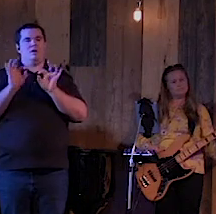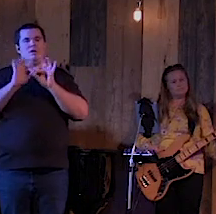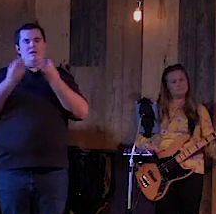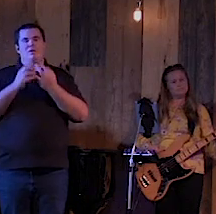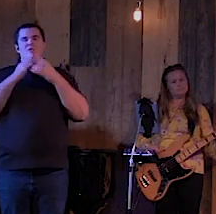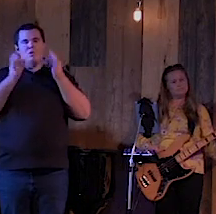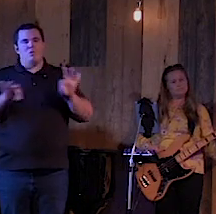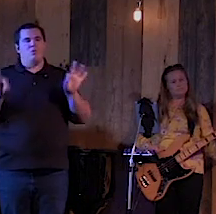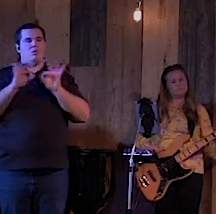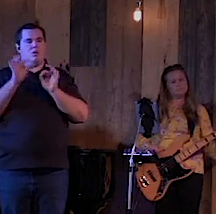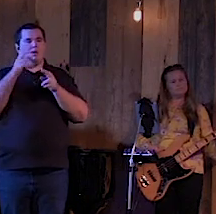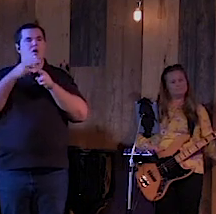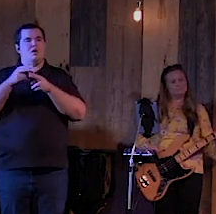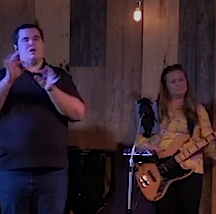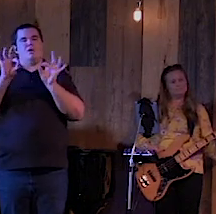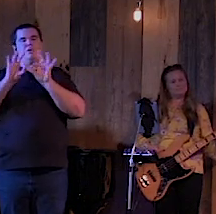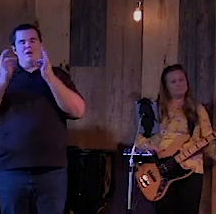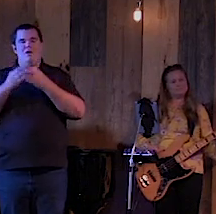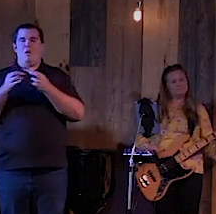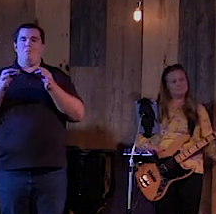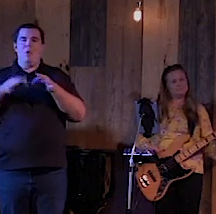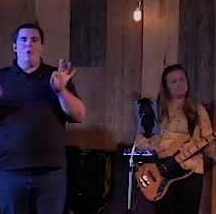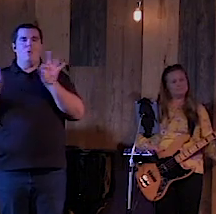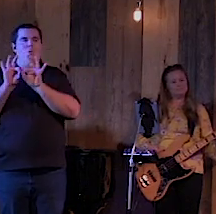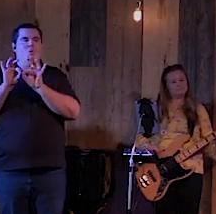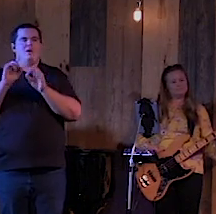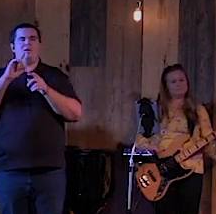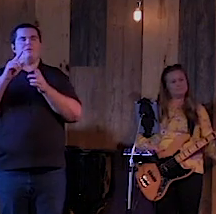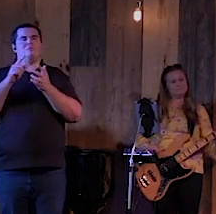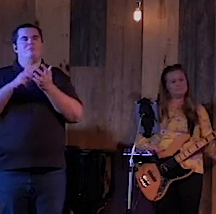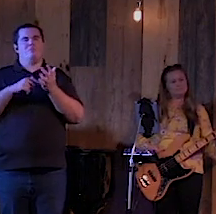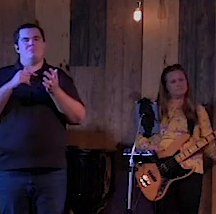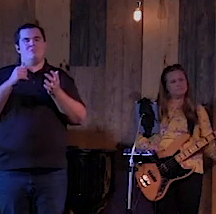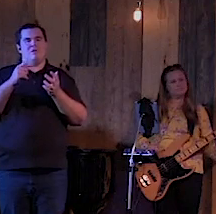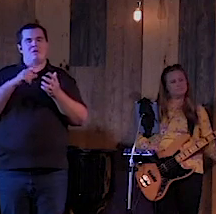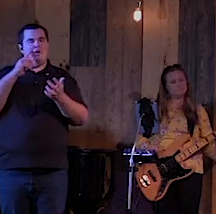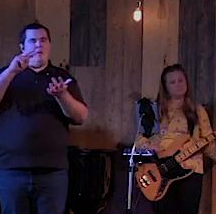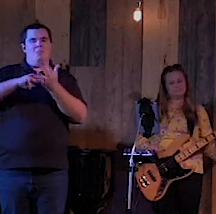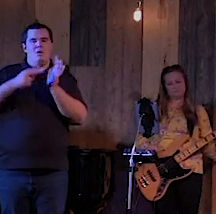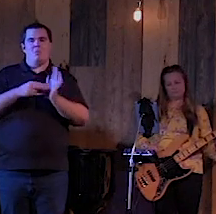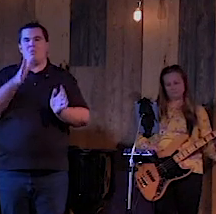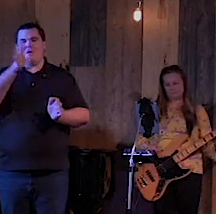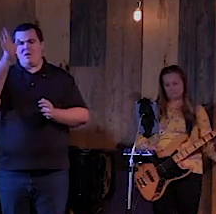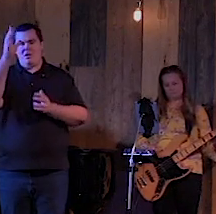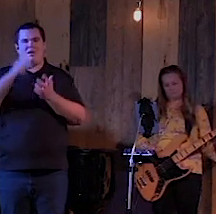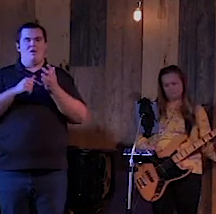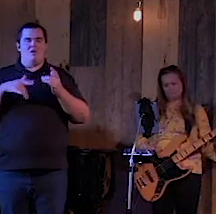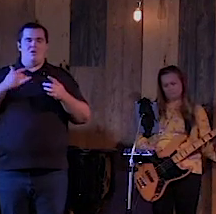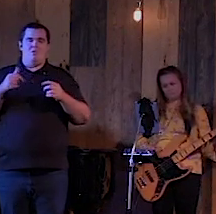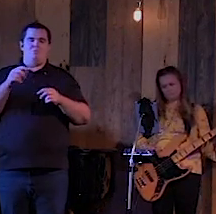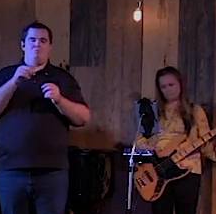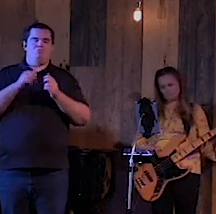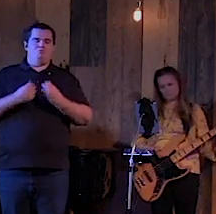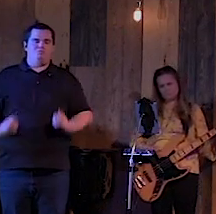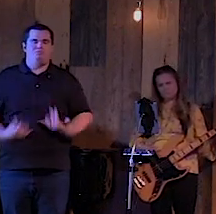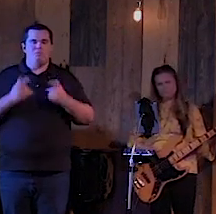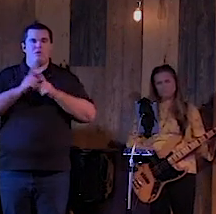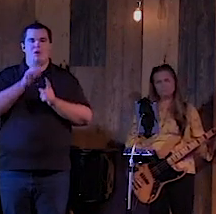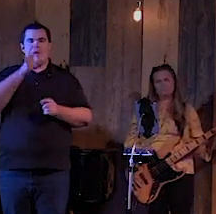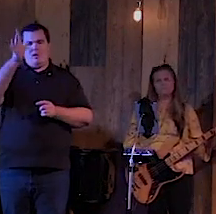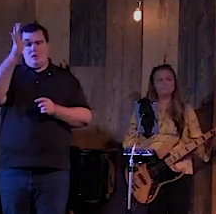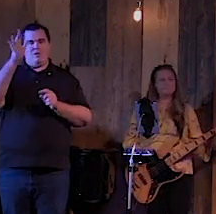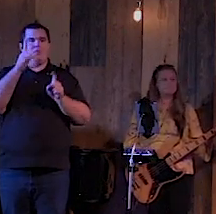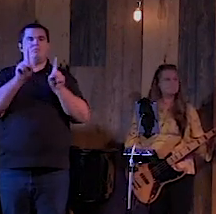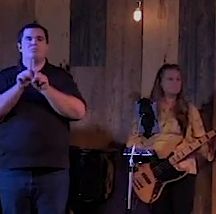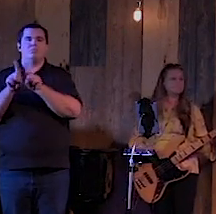does matter, but we're going to talk about family matters. Things like, what is the purpose of parenting? What is really the passion of parenting? And we're going to